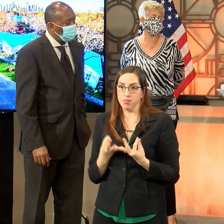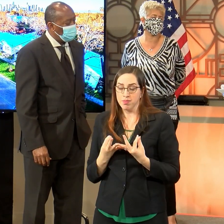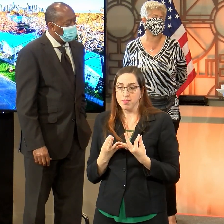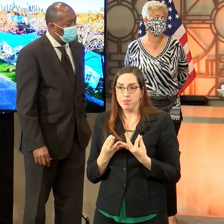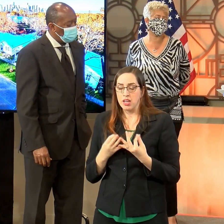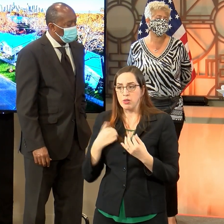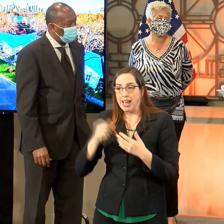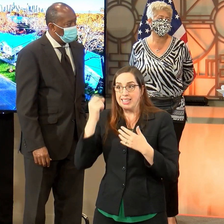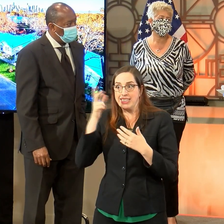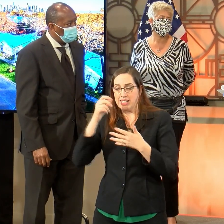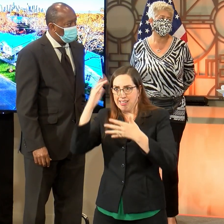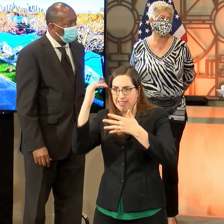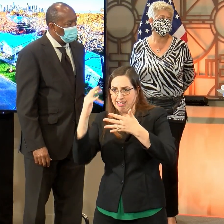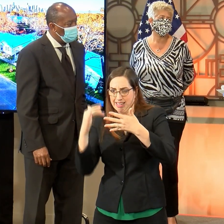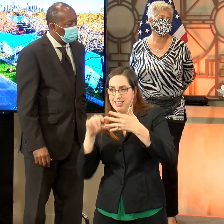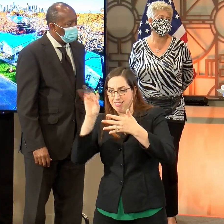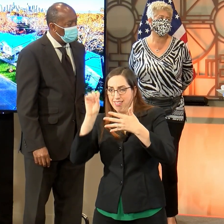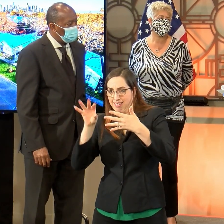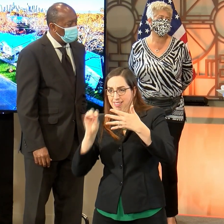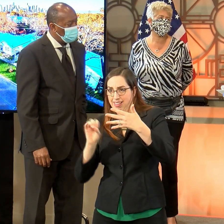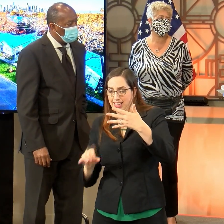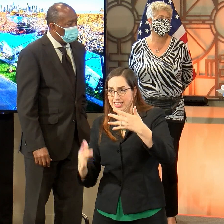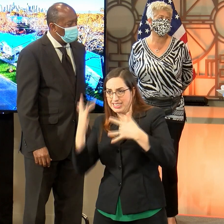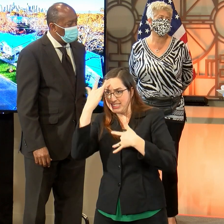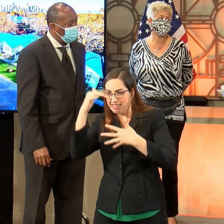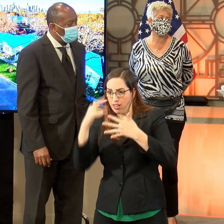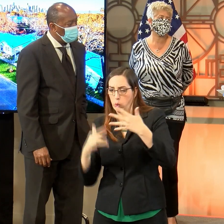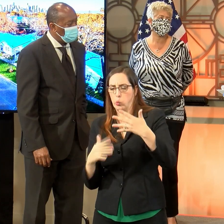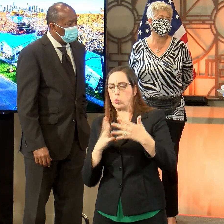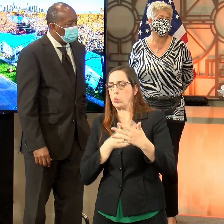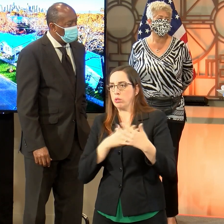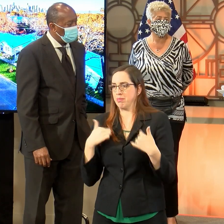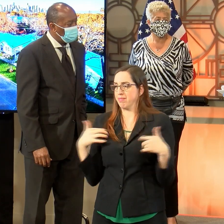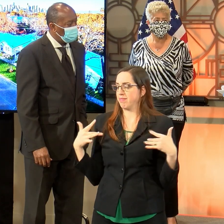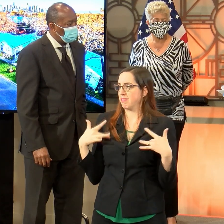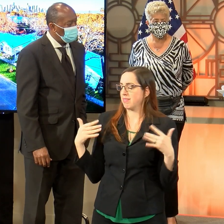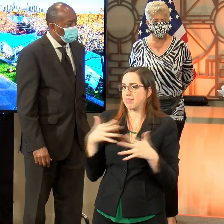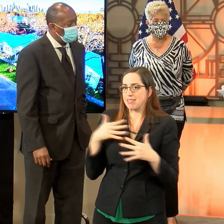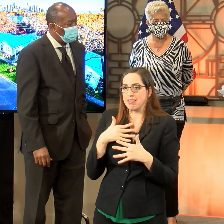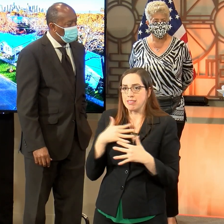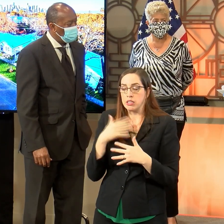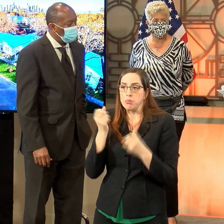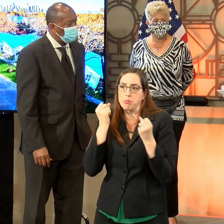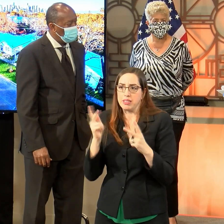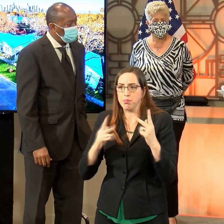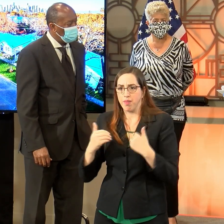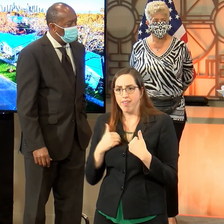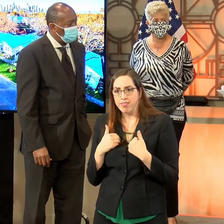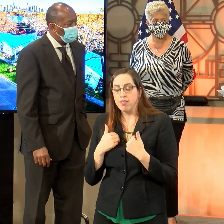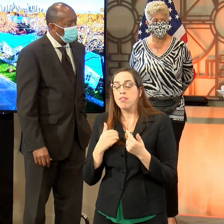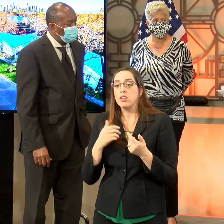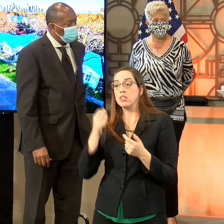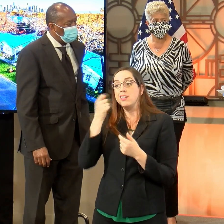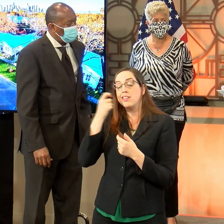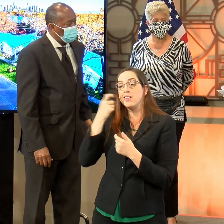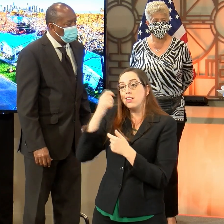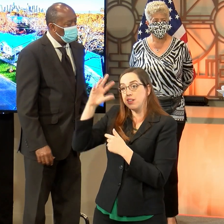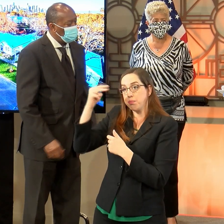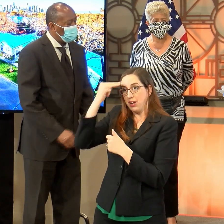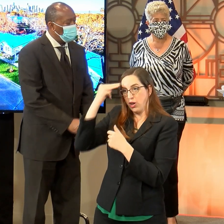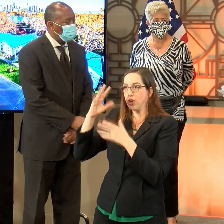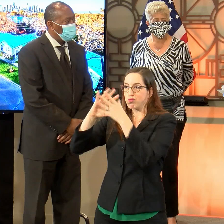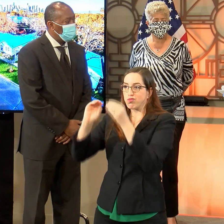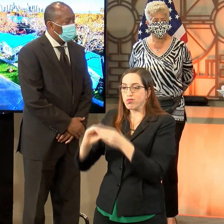every time I hear that list, it scares me because it is so personal for so many of us. As Mayor Turner stated in his